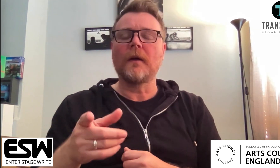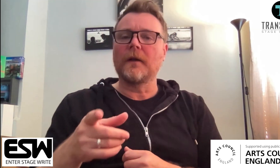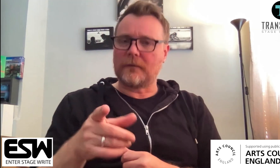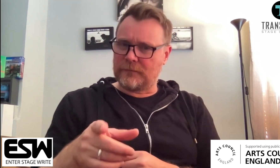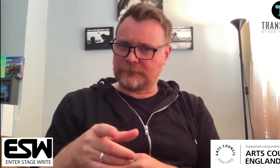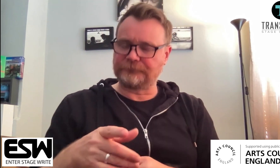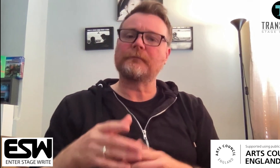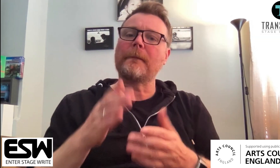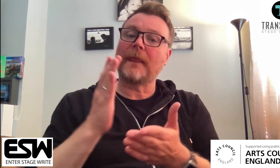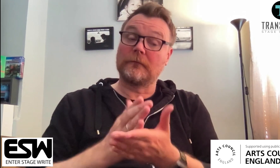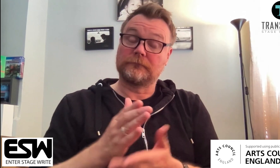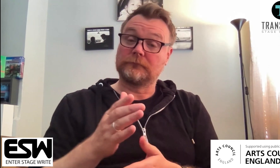characters.